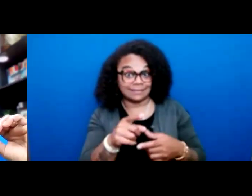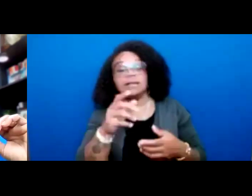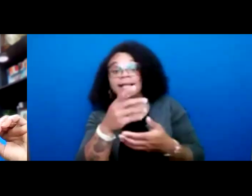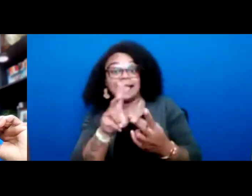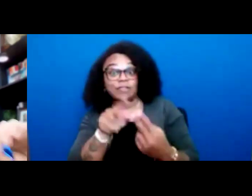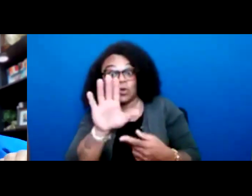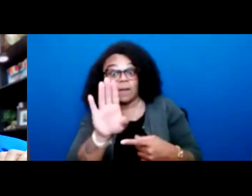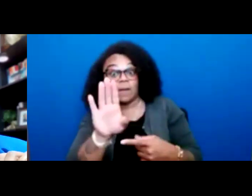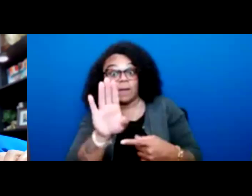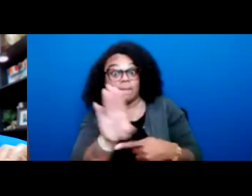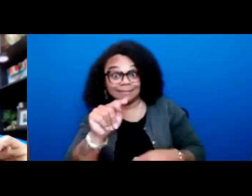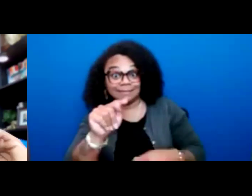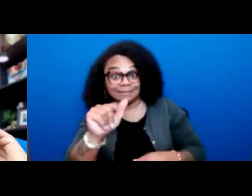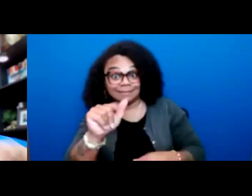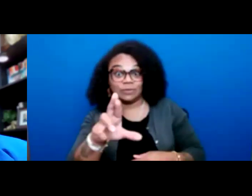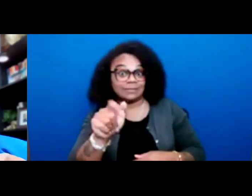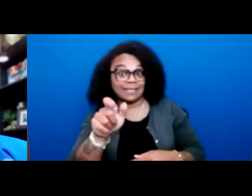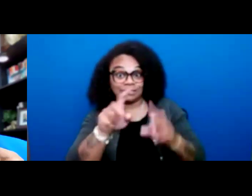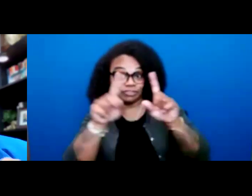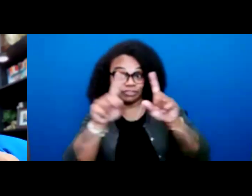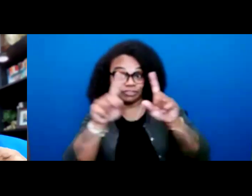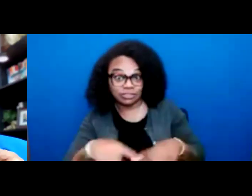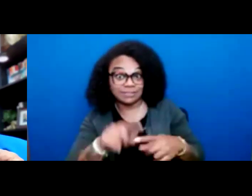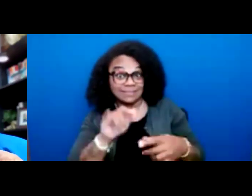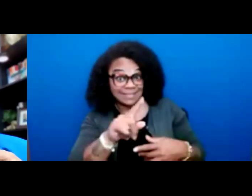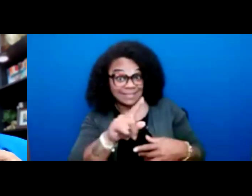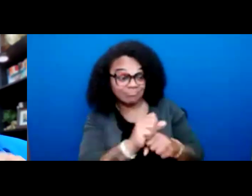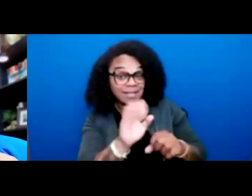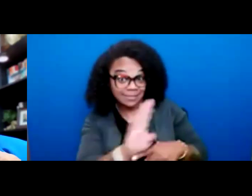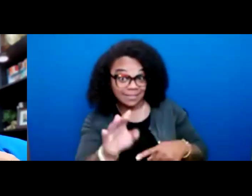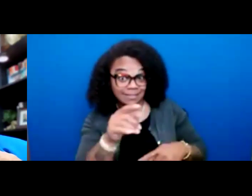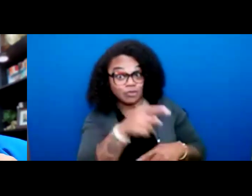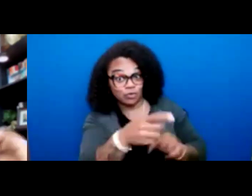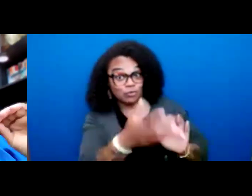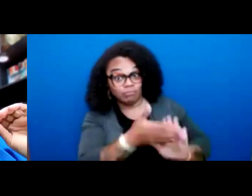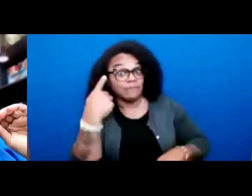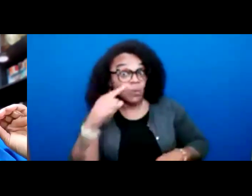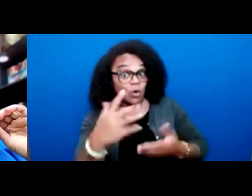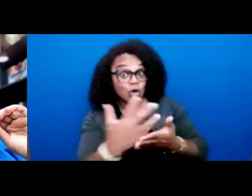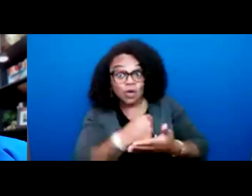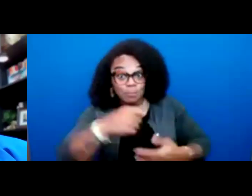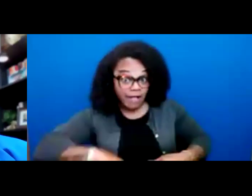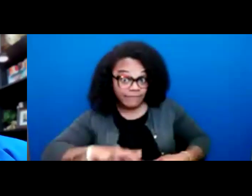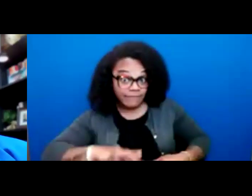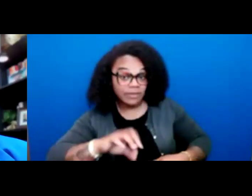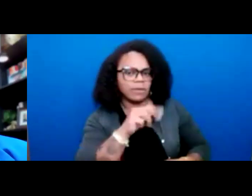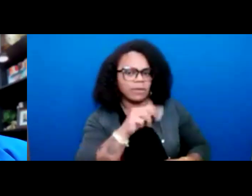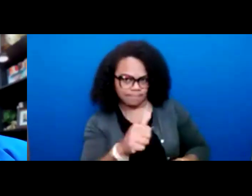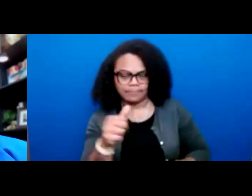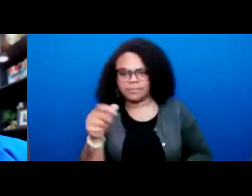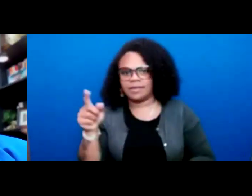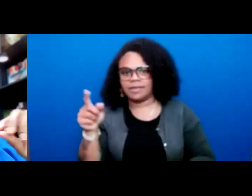return. Is this a legitimate business? Are you in it to make a profit? And so they have said that, we'll consider